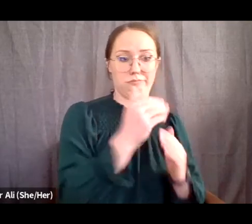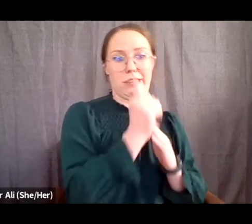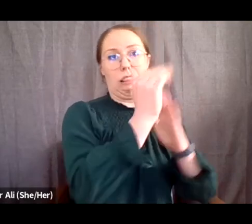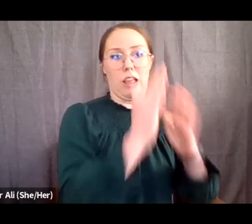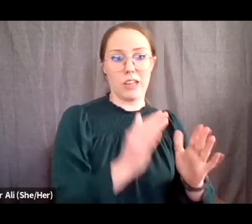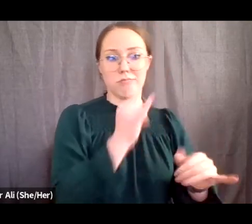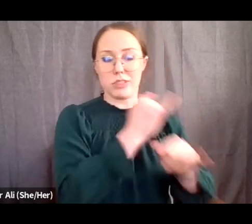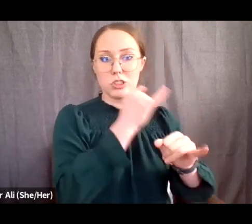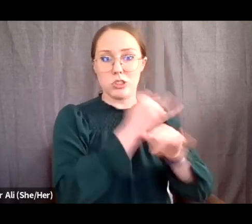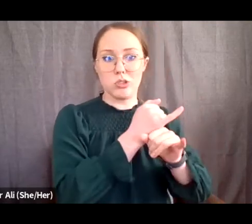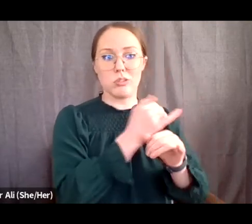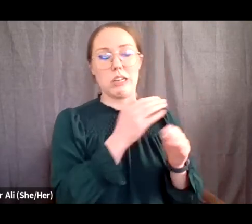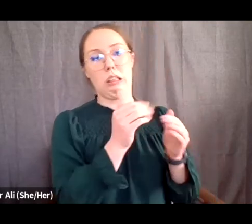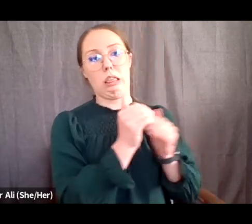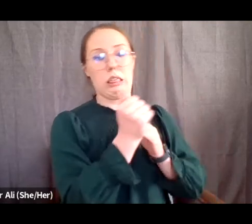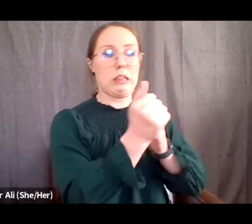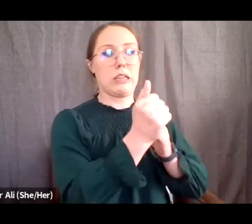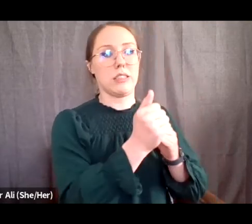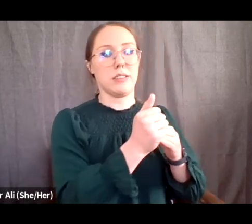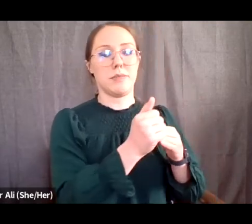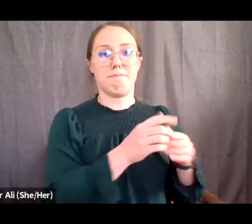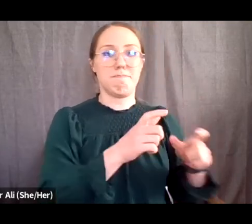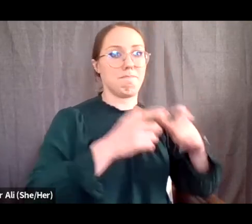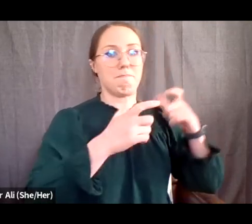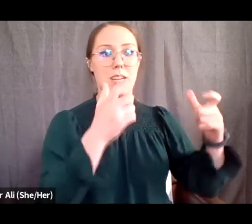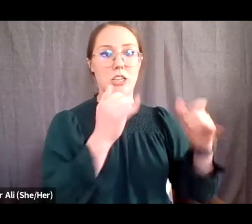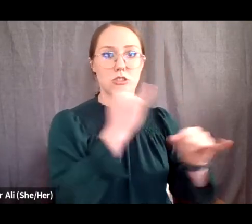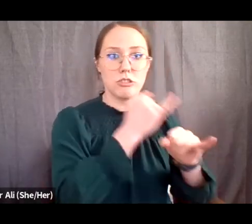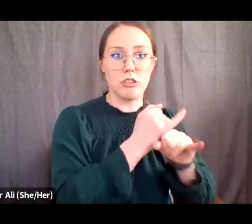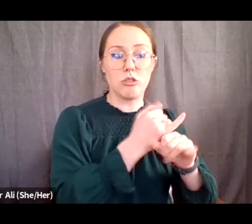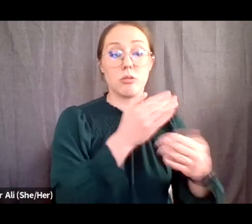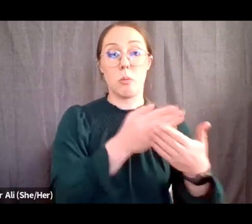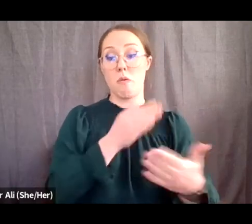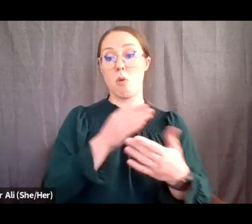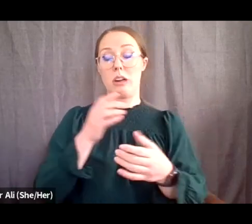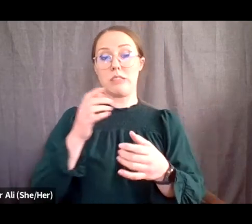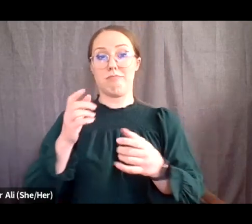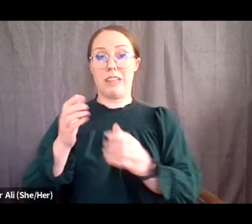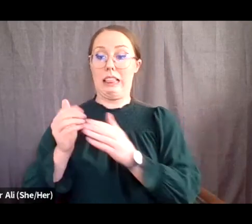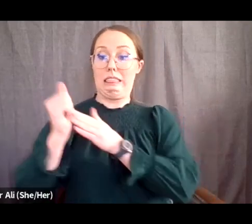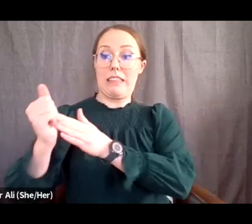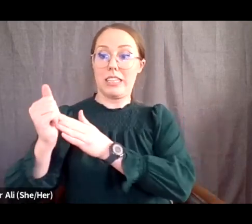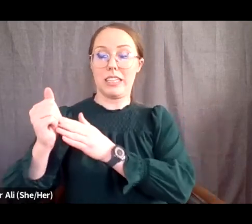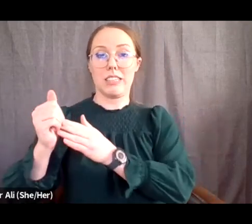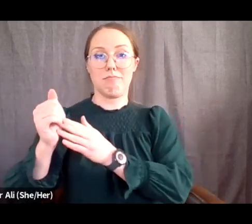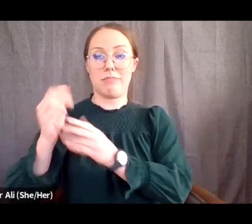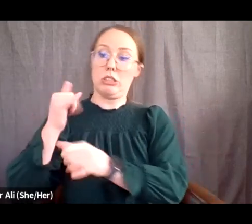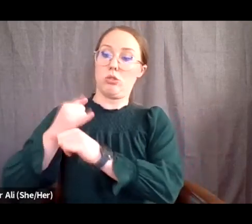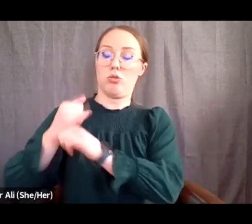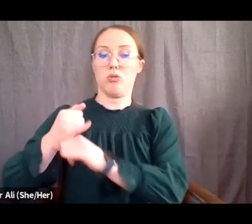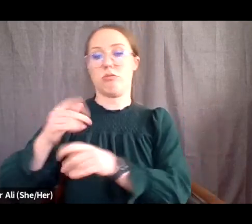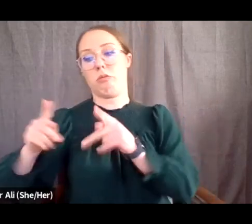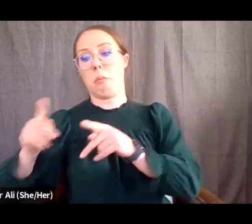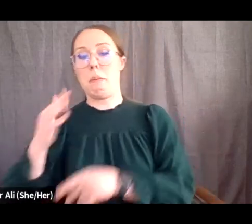institutions, leading major initiatives or departments before leading an institution of color, I have a foot in each world regarding